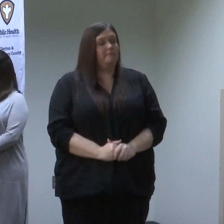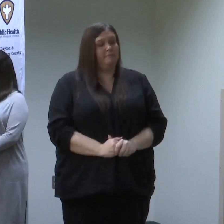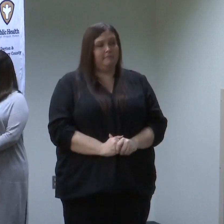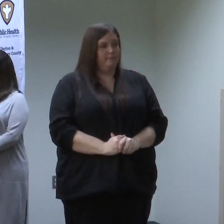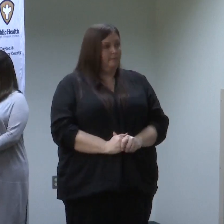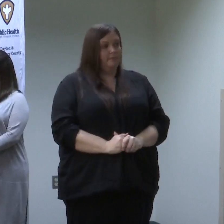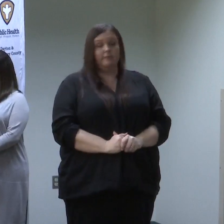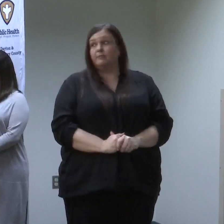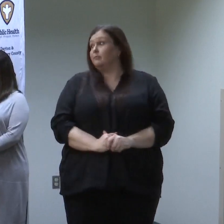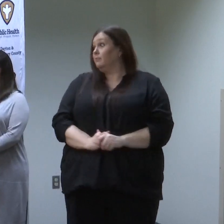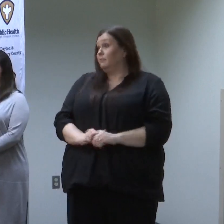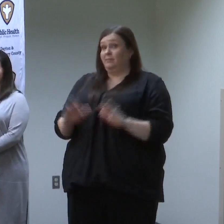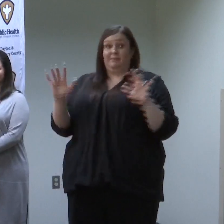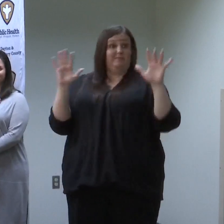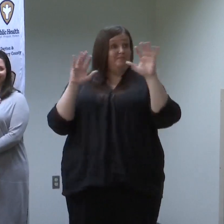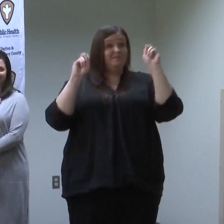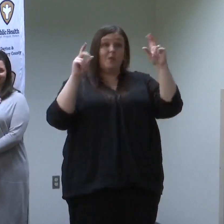Okay.